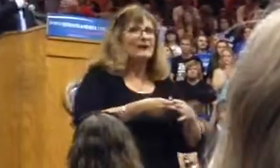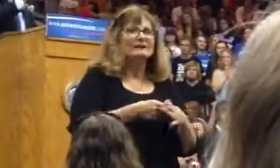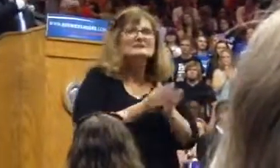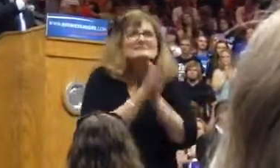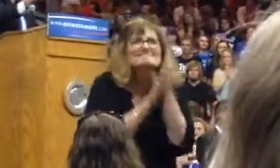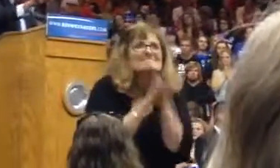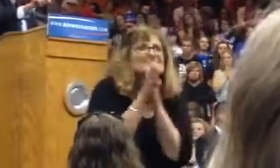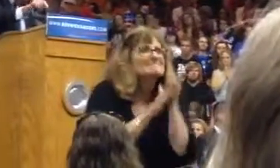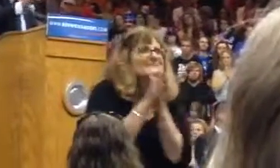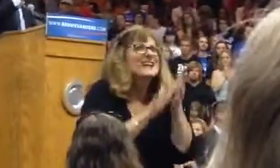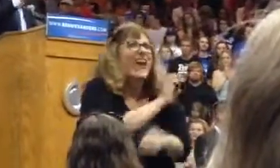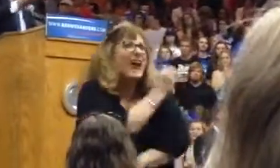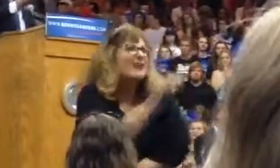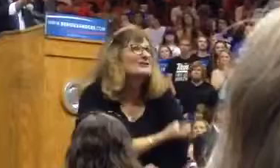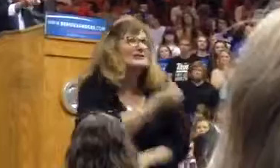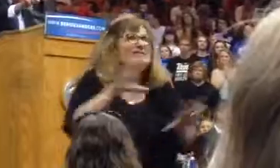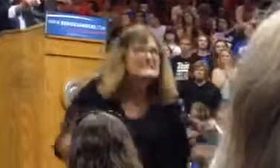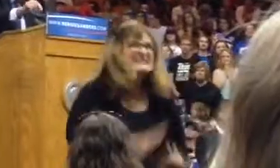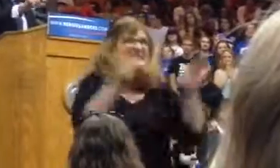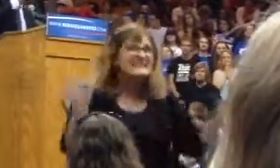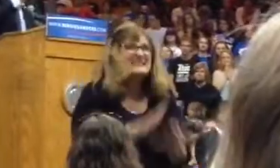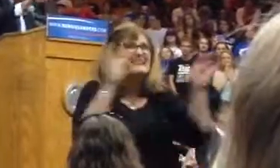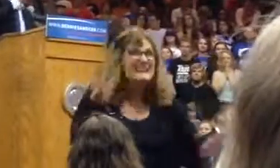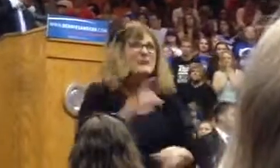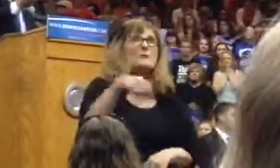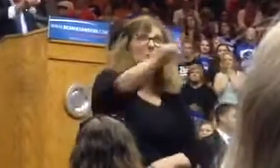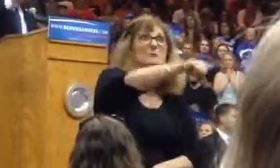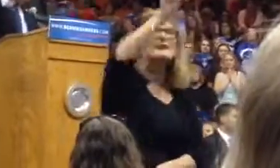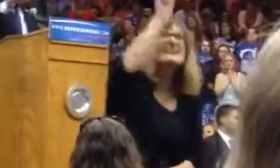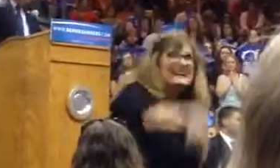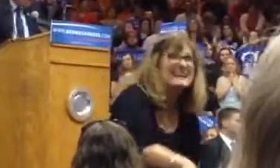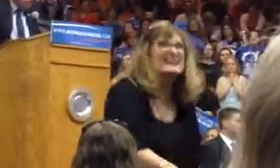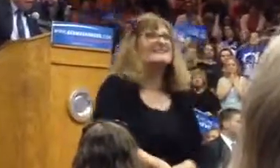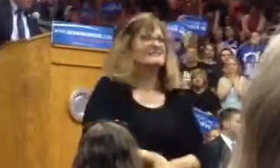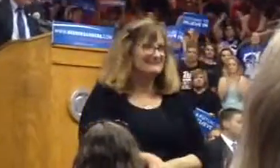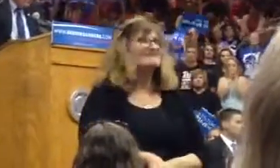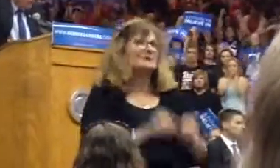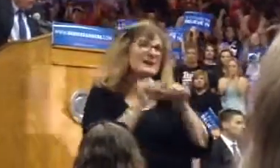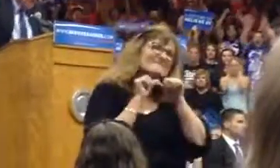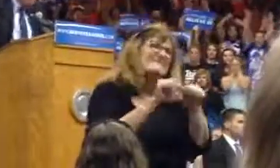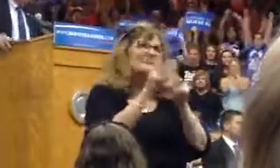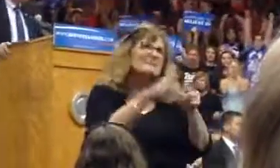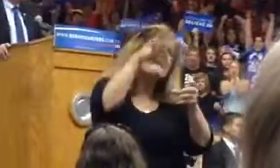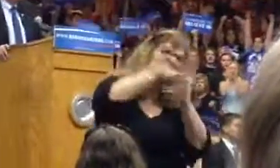and the enthusiasm that we need to have a large voter turnout.